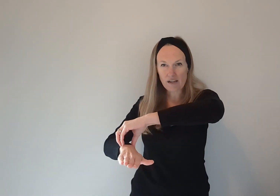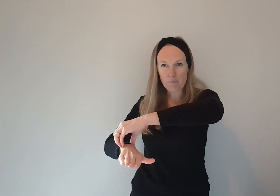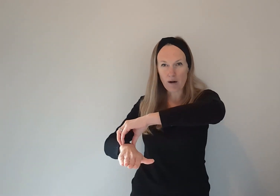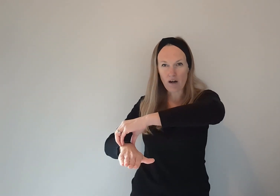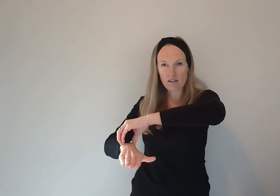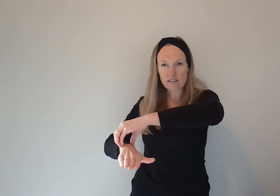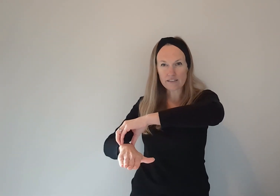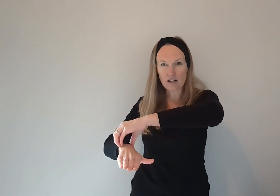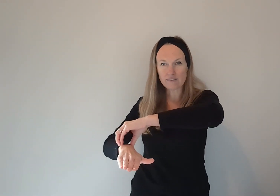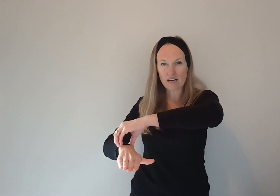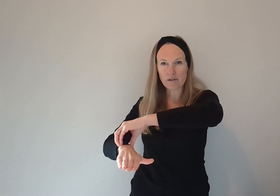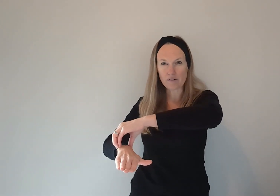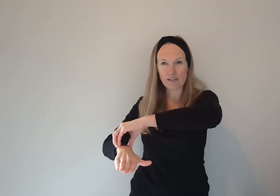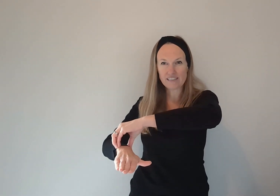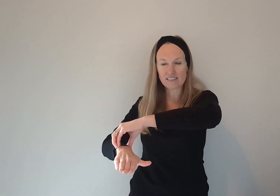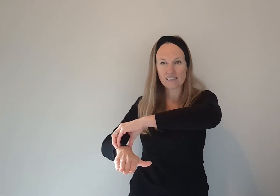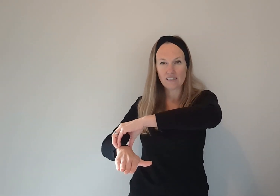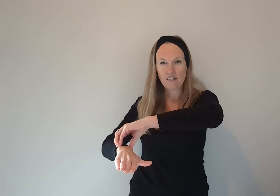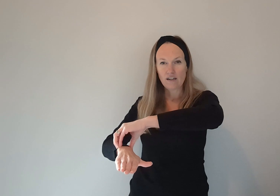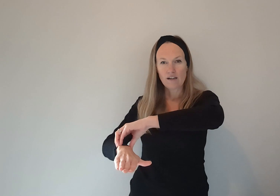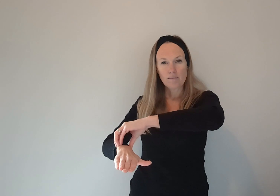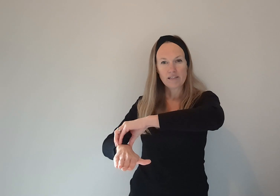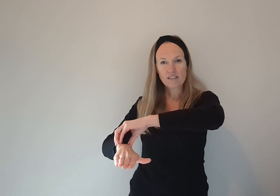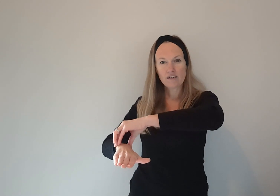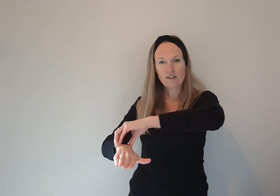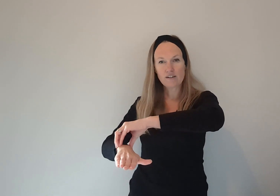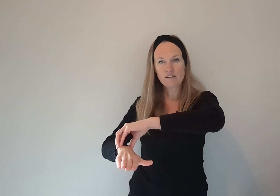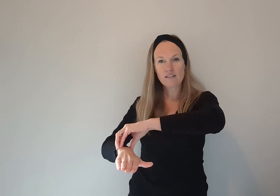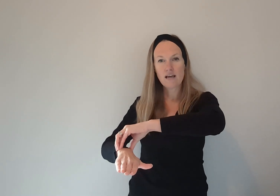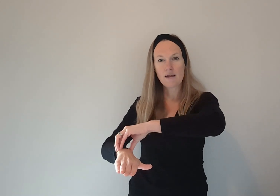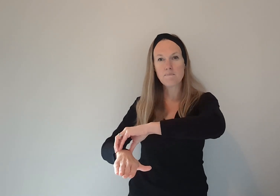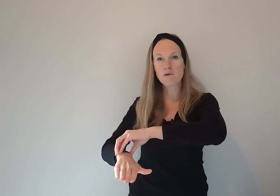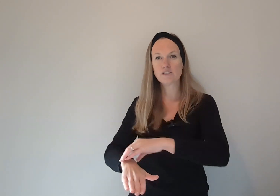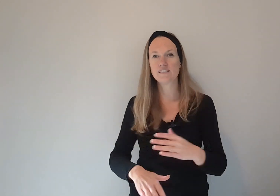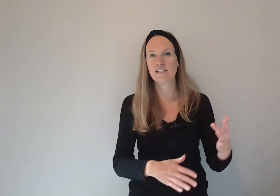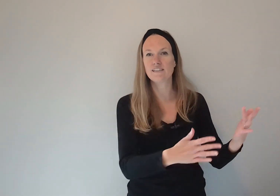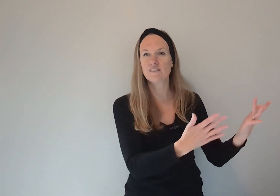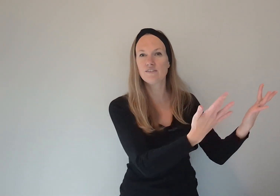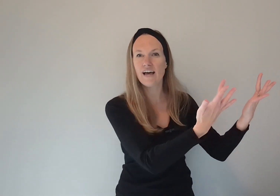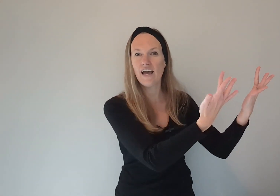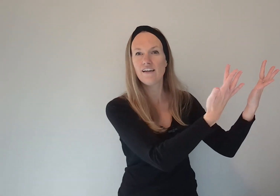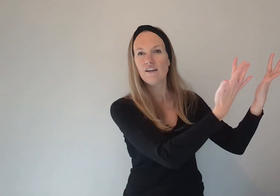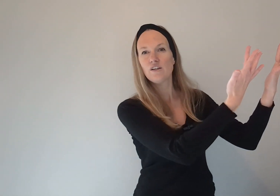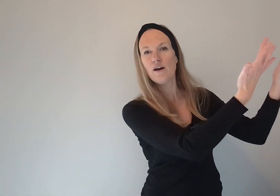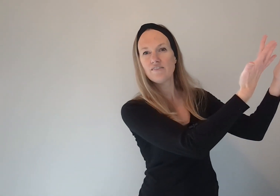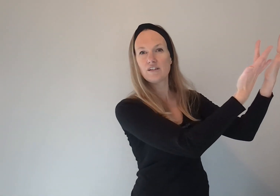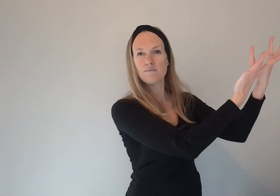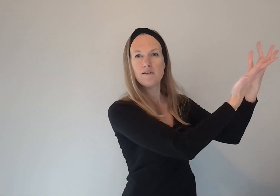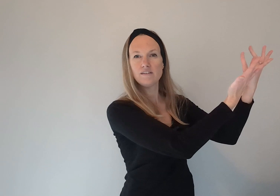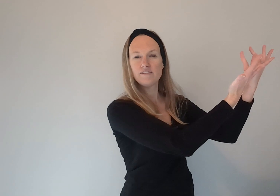a ball on your non-dominant wrist. Peace on earth and mercy. So for that, you have your middle